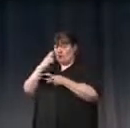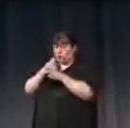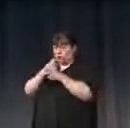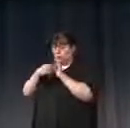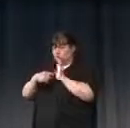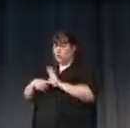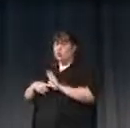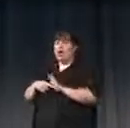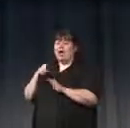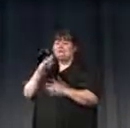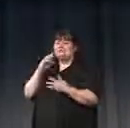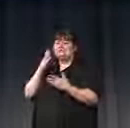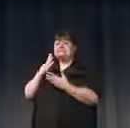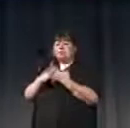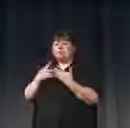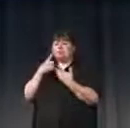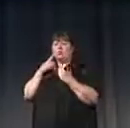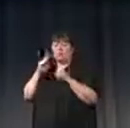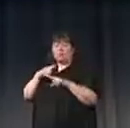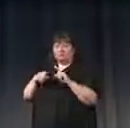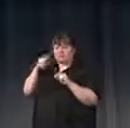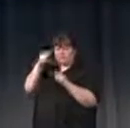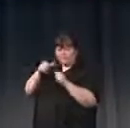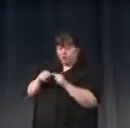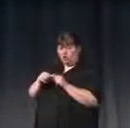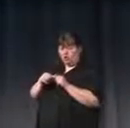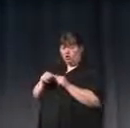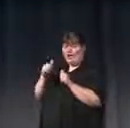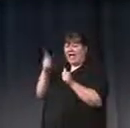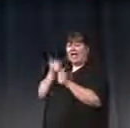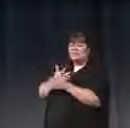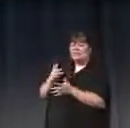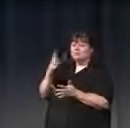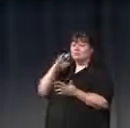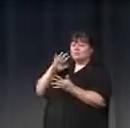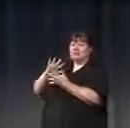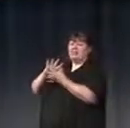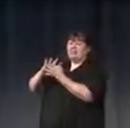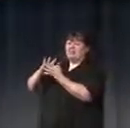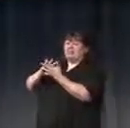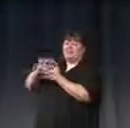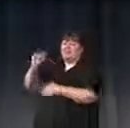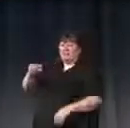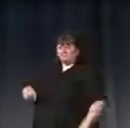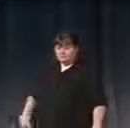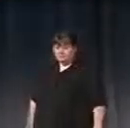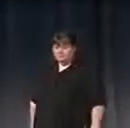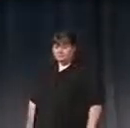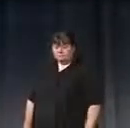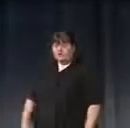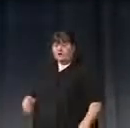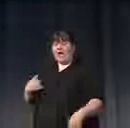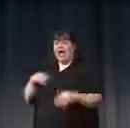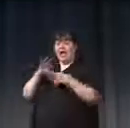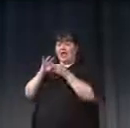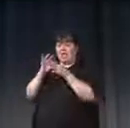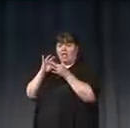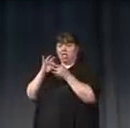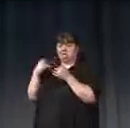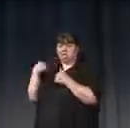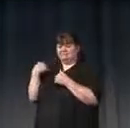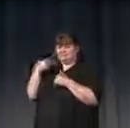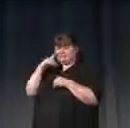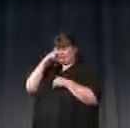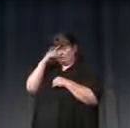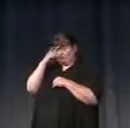here. I think some of them will kind of work, but just keep in mind that everything is going to sound a little bit impure. I gave a talk on this topic over the summer